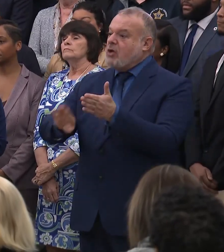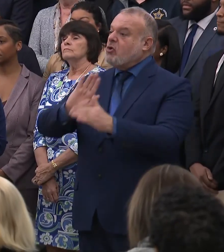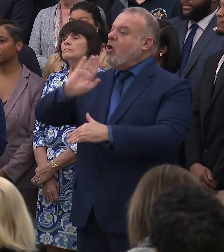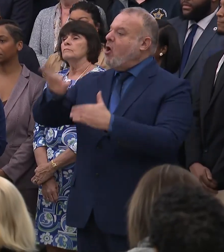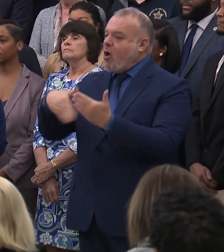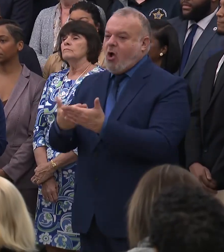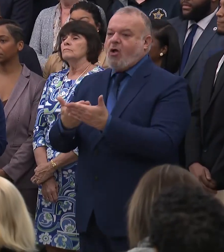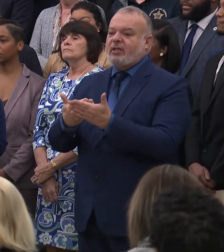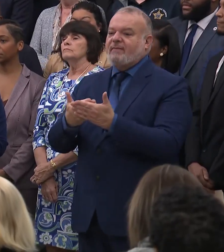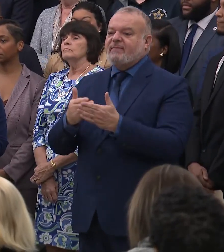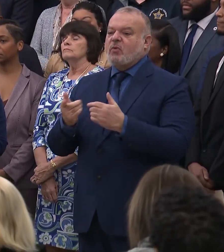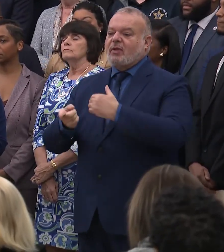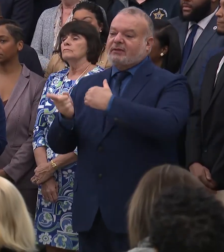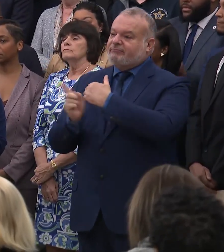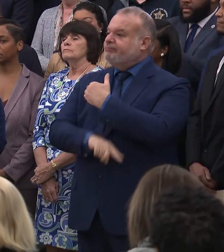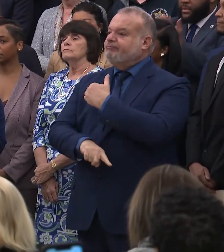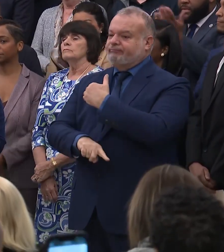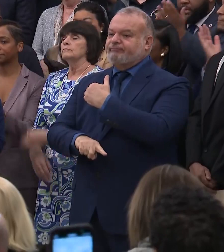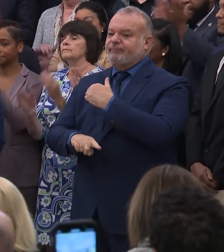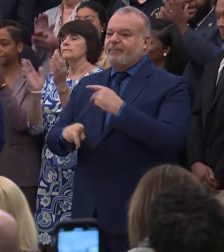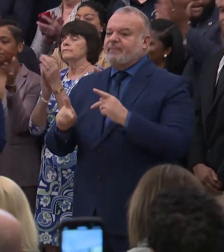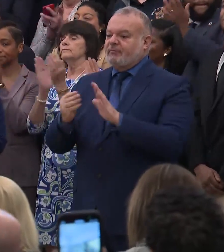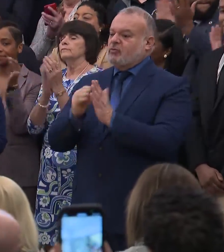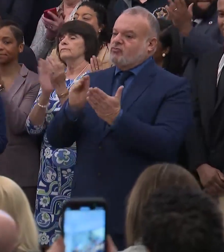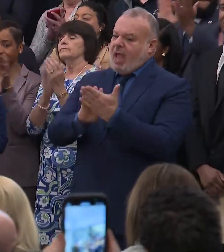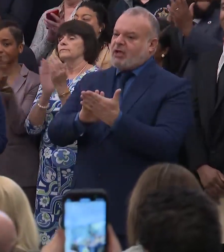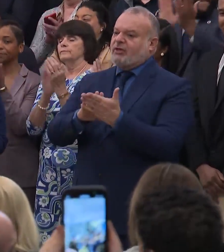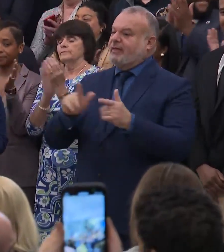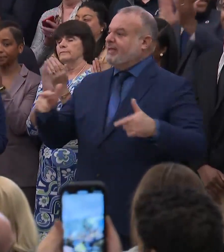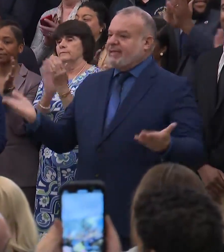possession on record in our state.